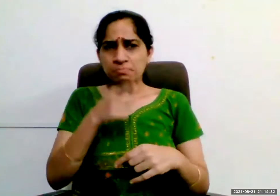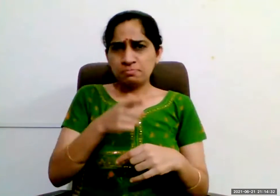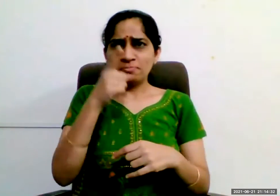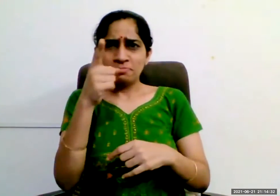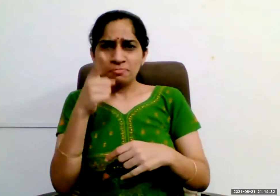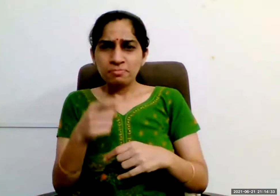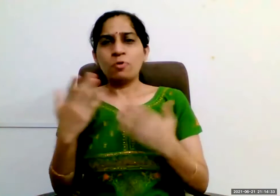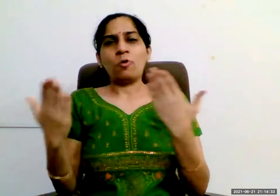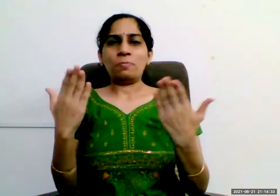So